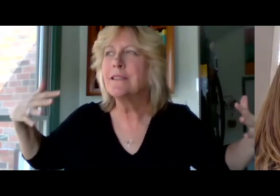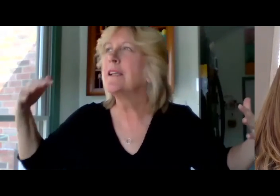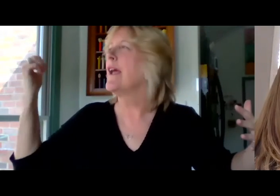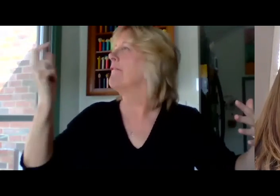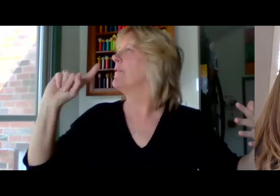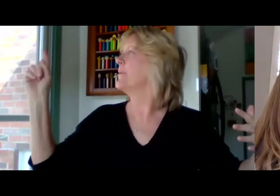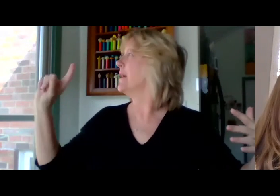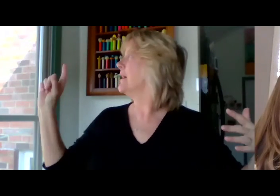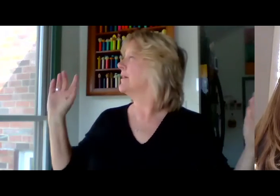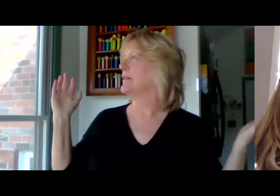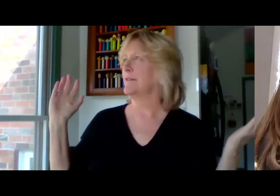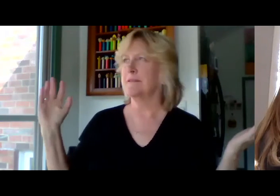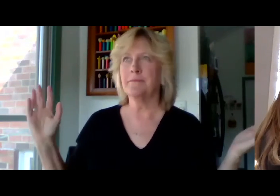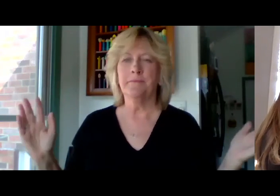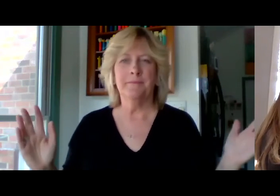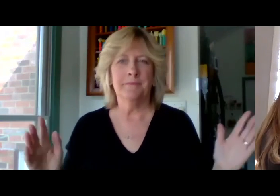everywhere.